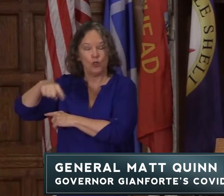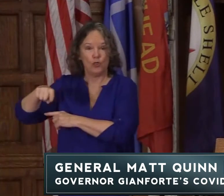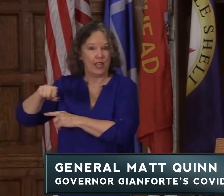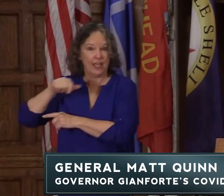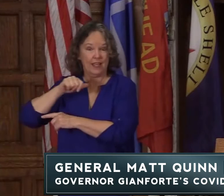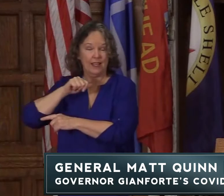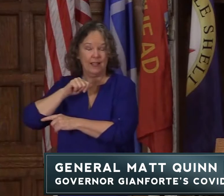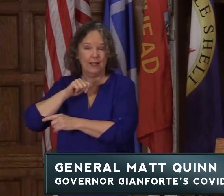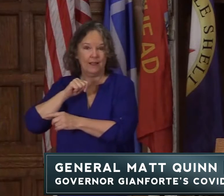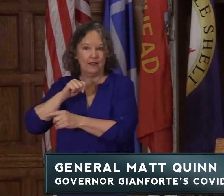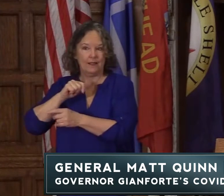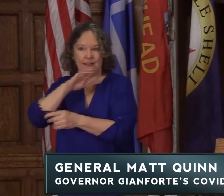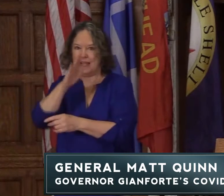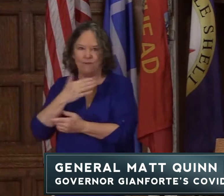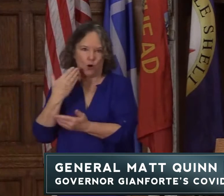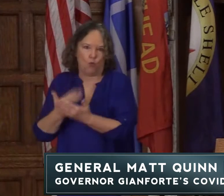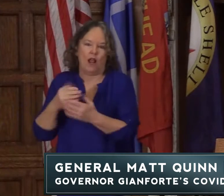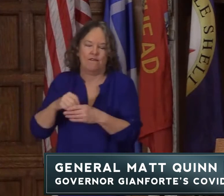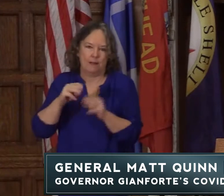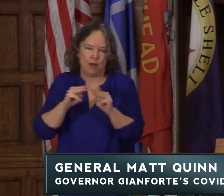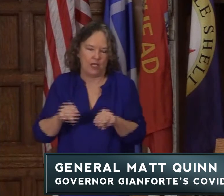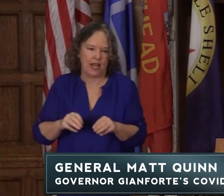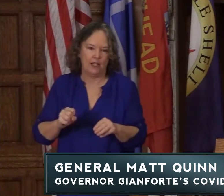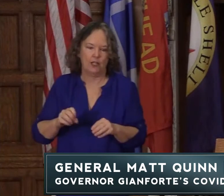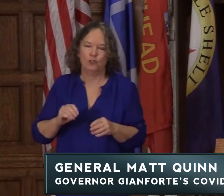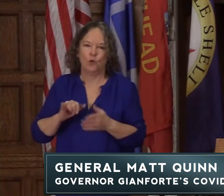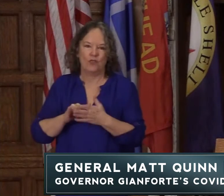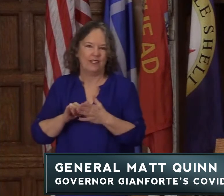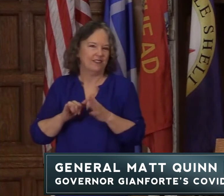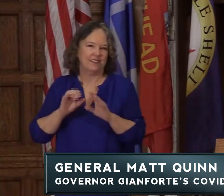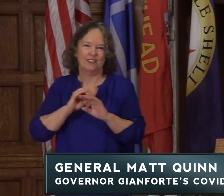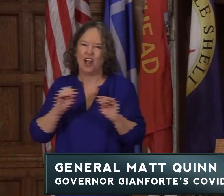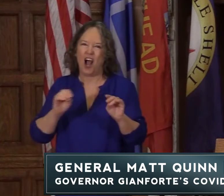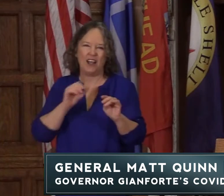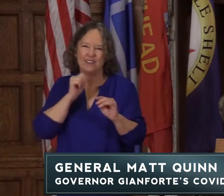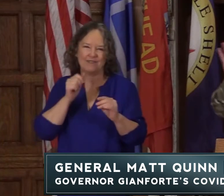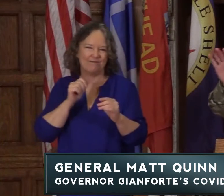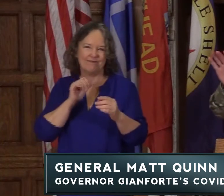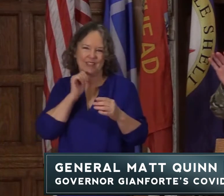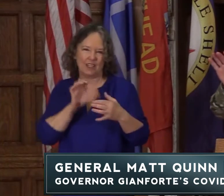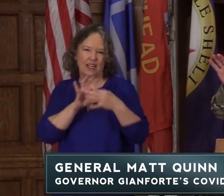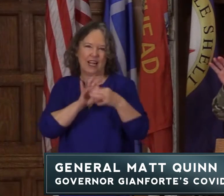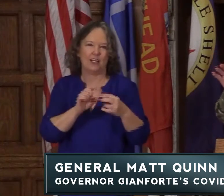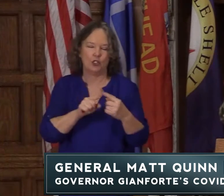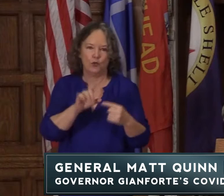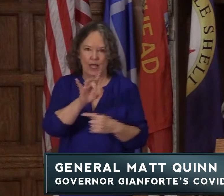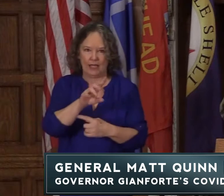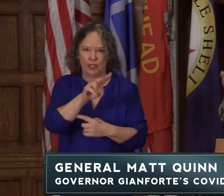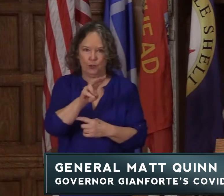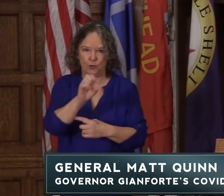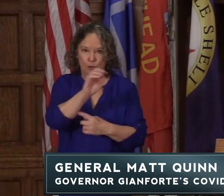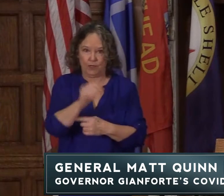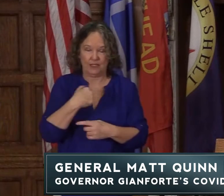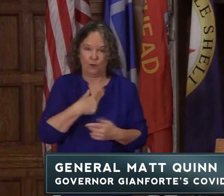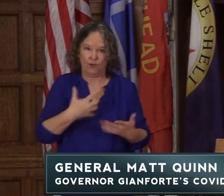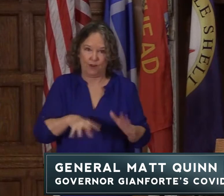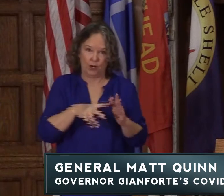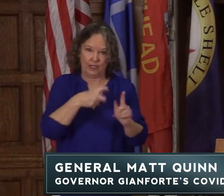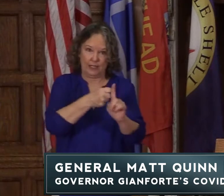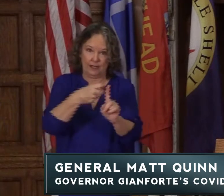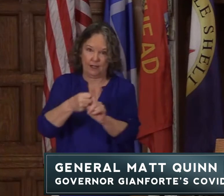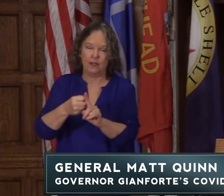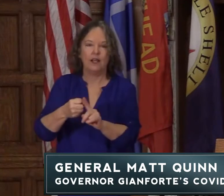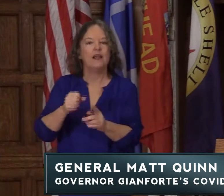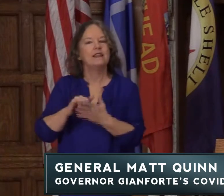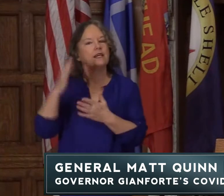correlation between that and the 82% that we've put into arms. So these were sitting at the federal level. That's why we went to the CDC